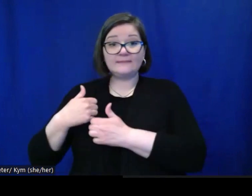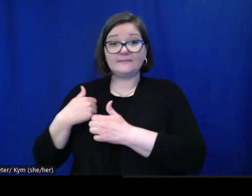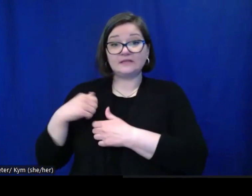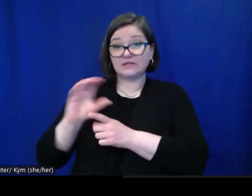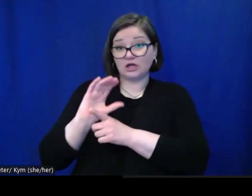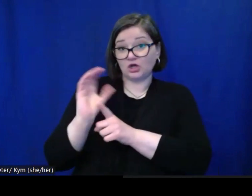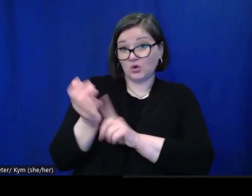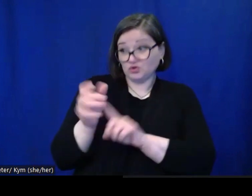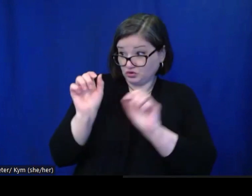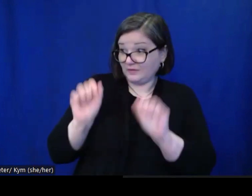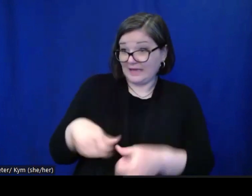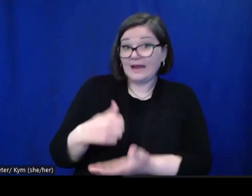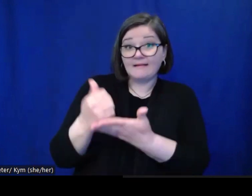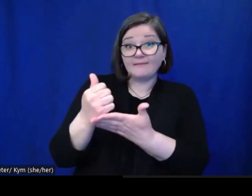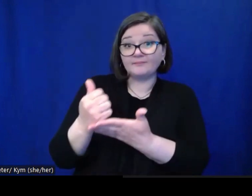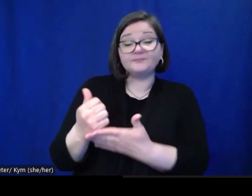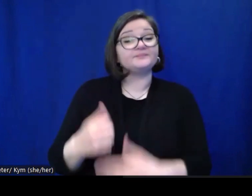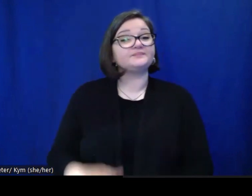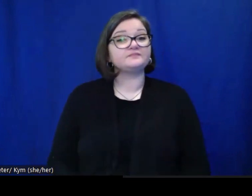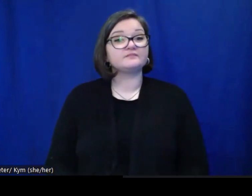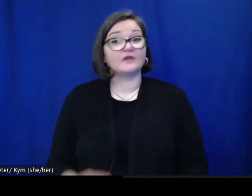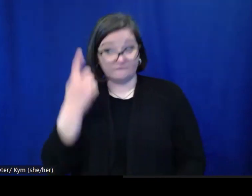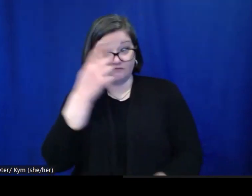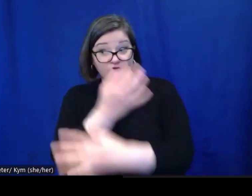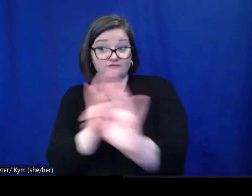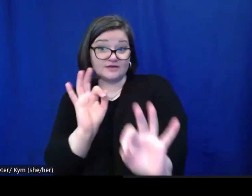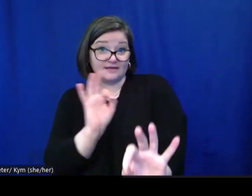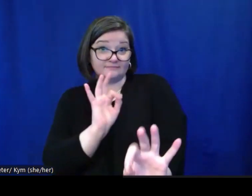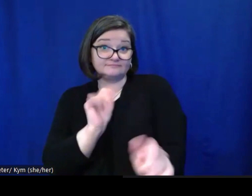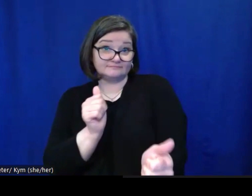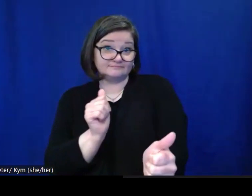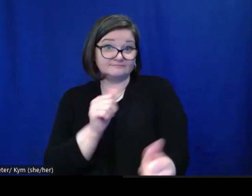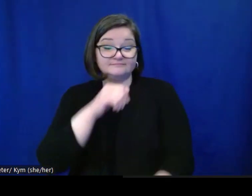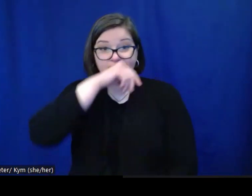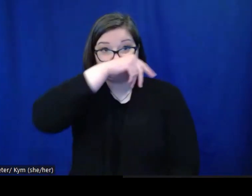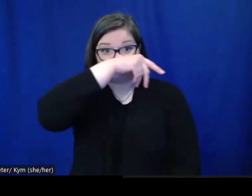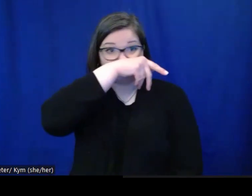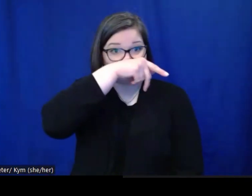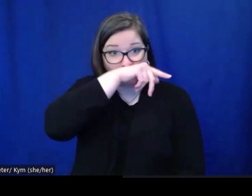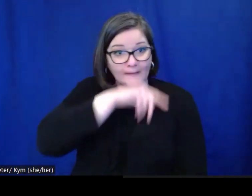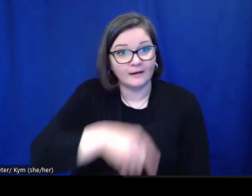to get you there for free, actually. Have